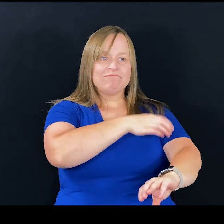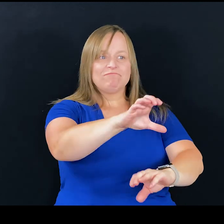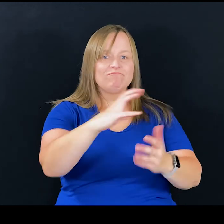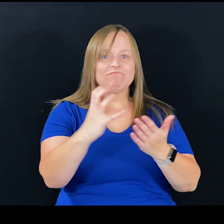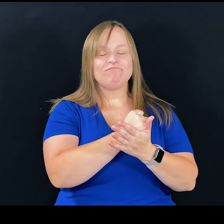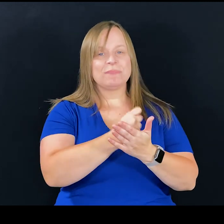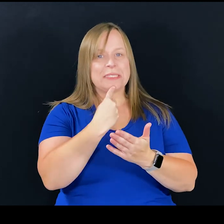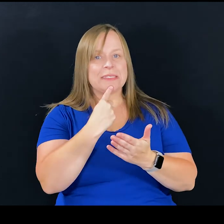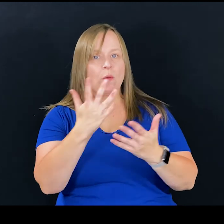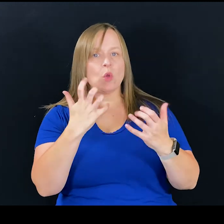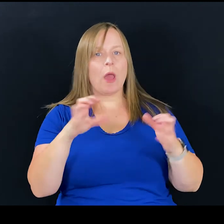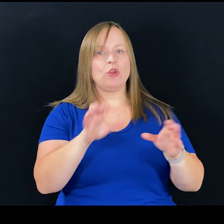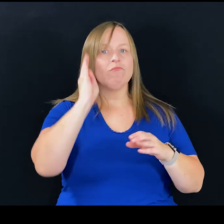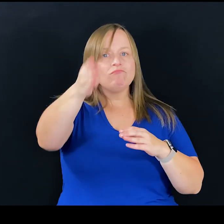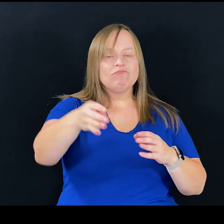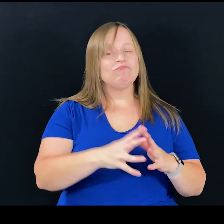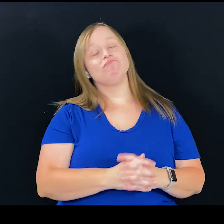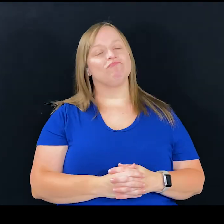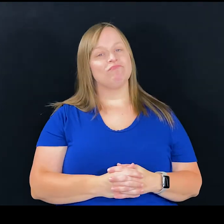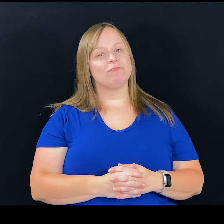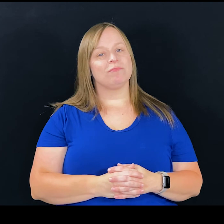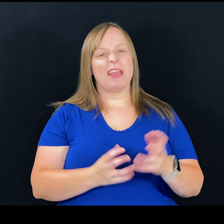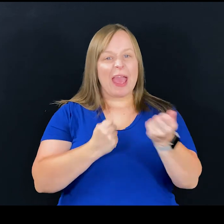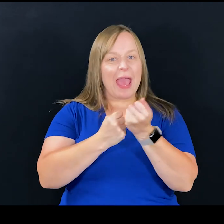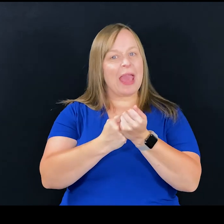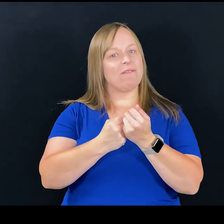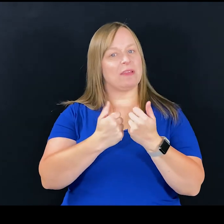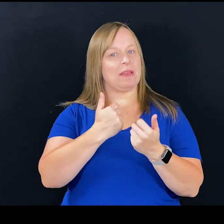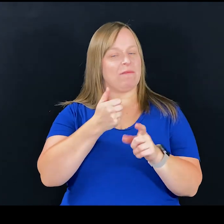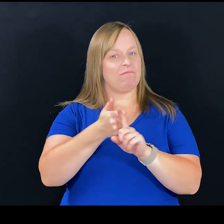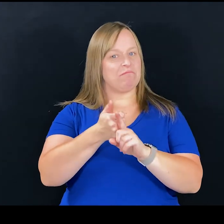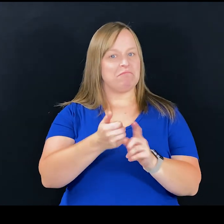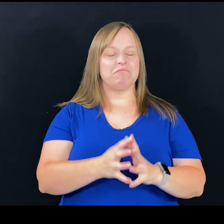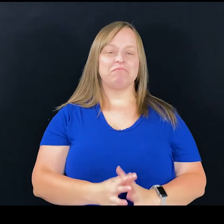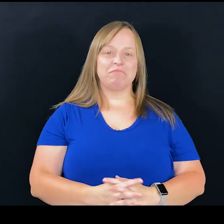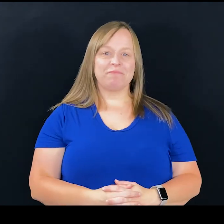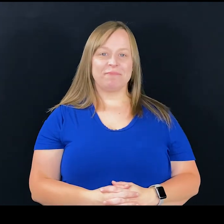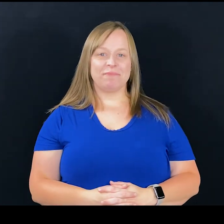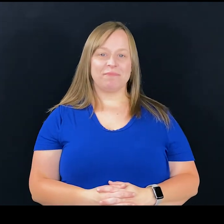chance to say what you want to do. Advocate for my